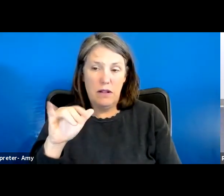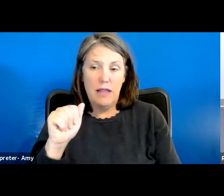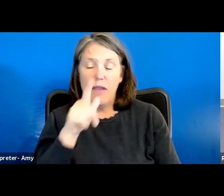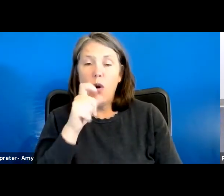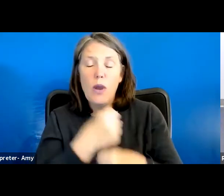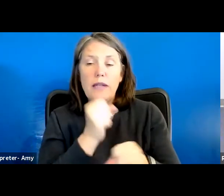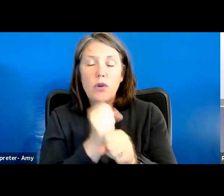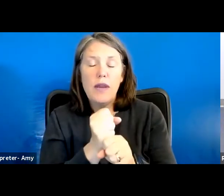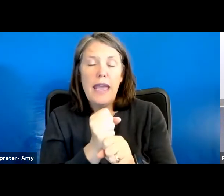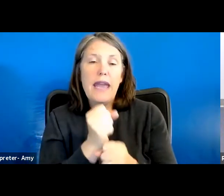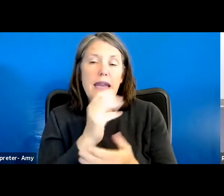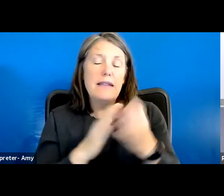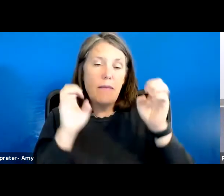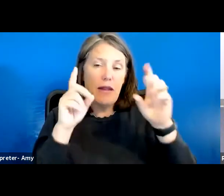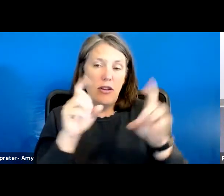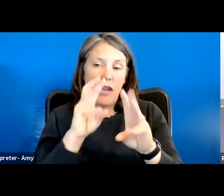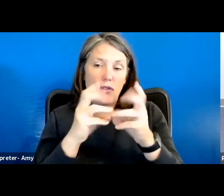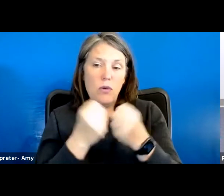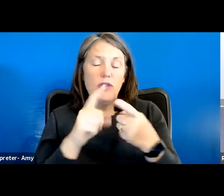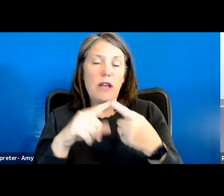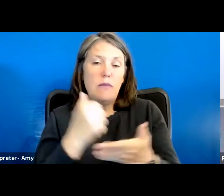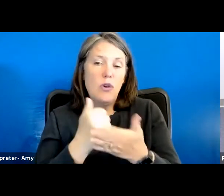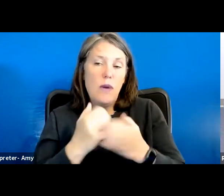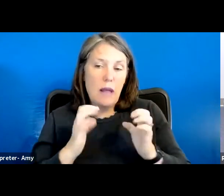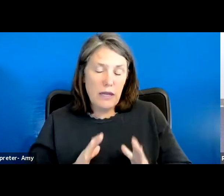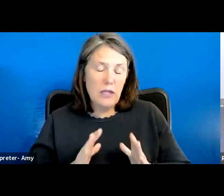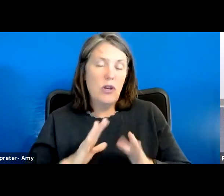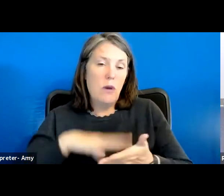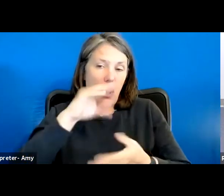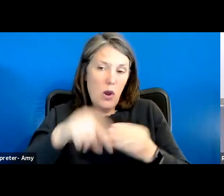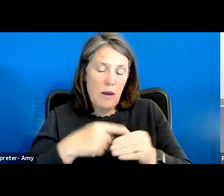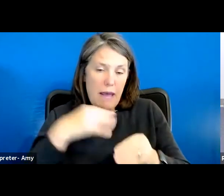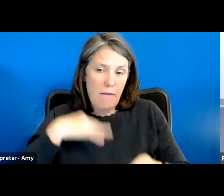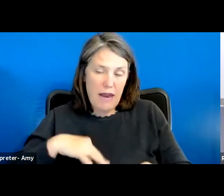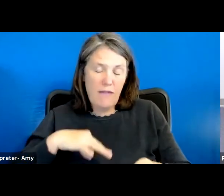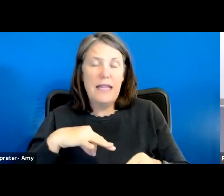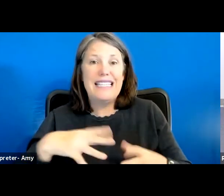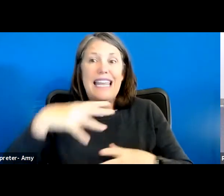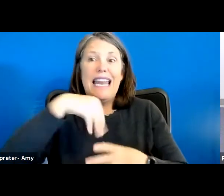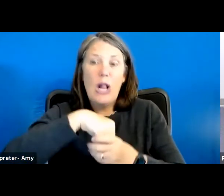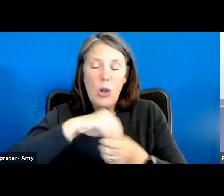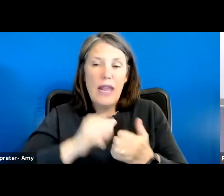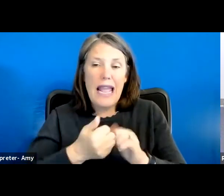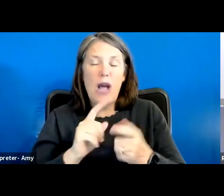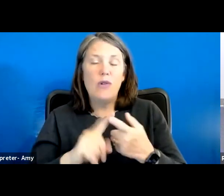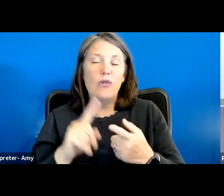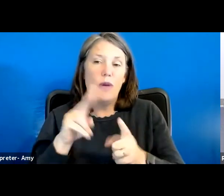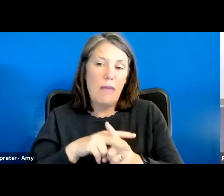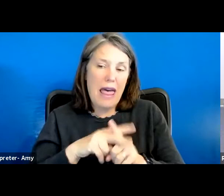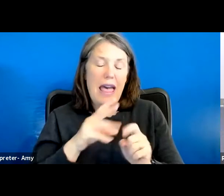created some educational workshops to help consumers learn about benefits, including how to apply